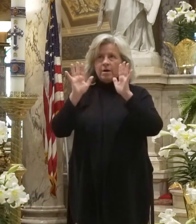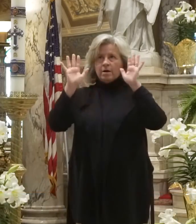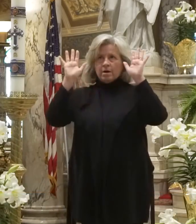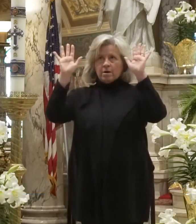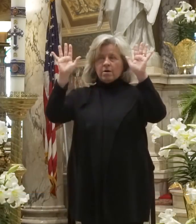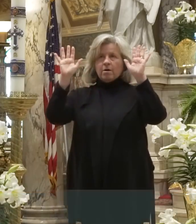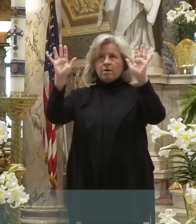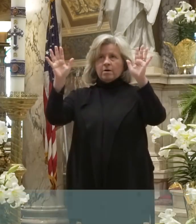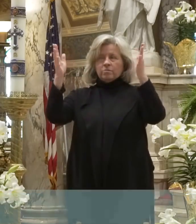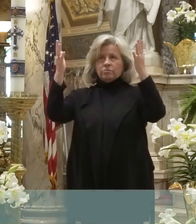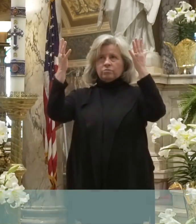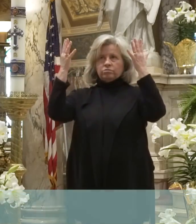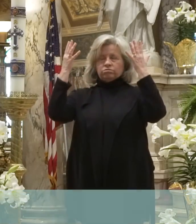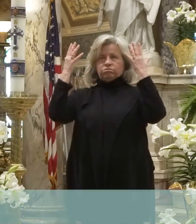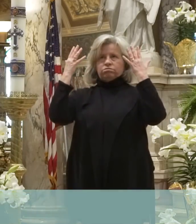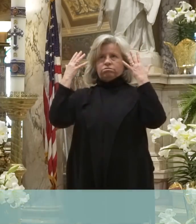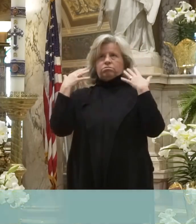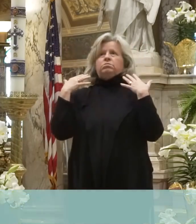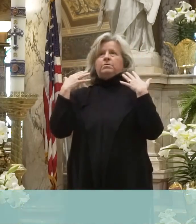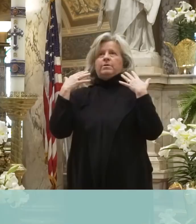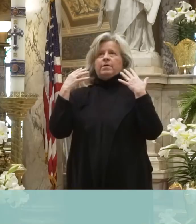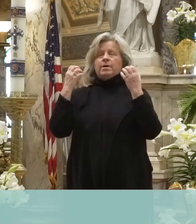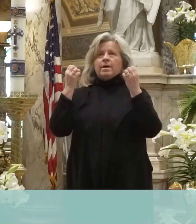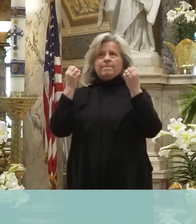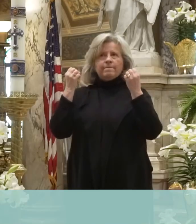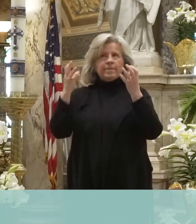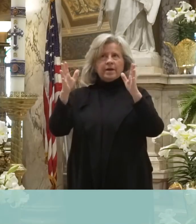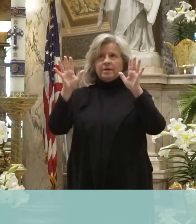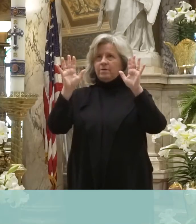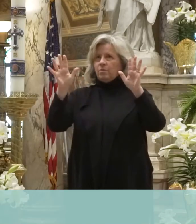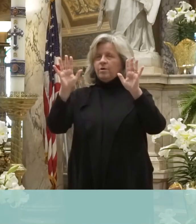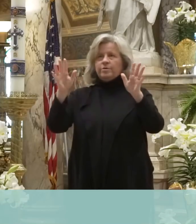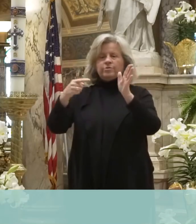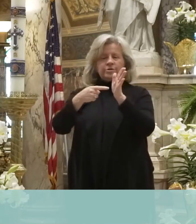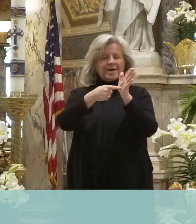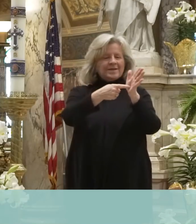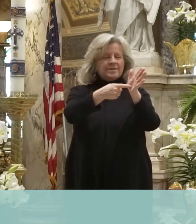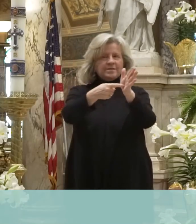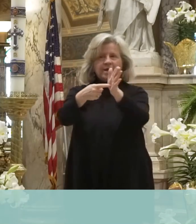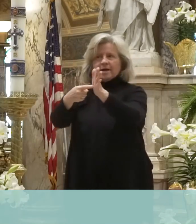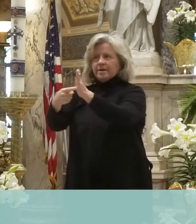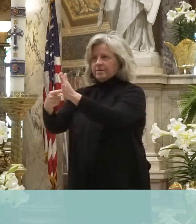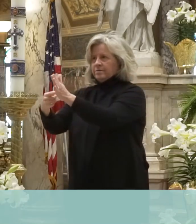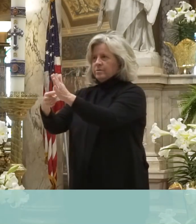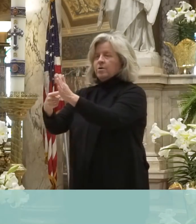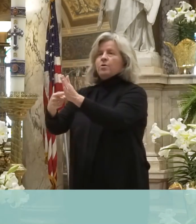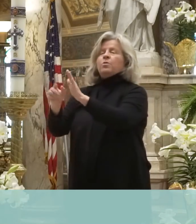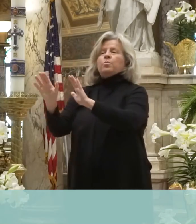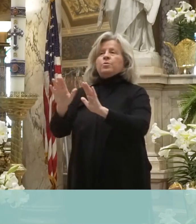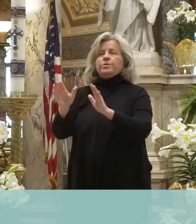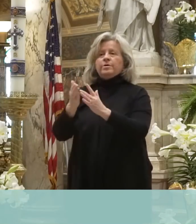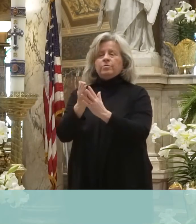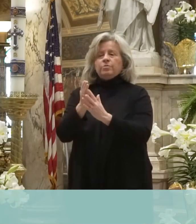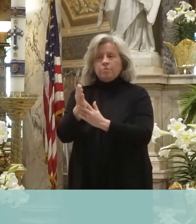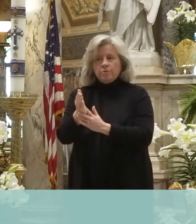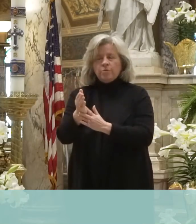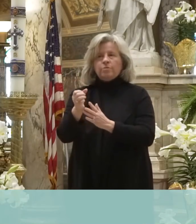upon everyone, and many wonders and signs were done through the